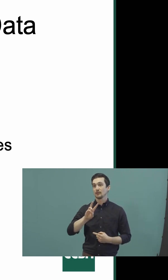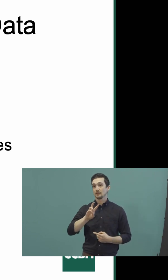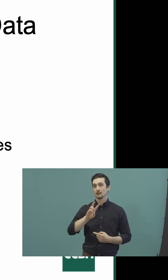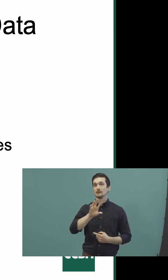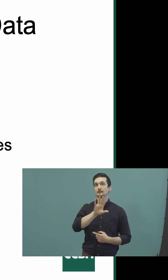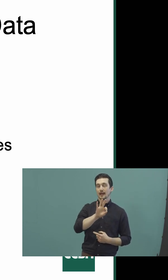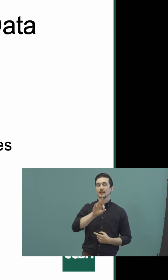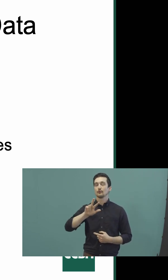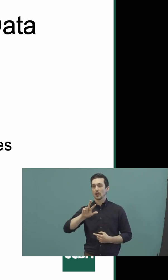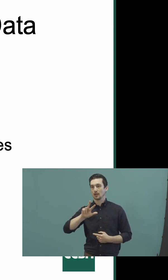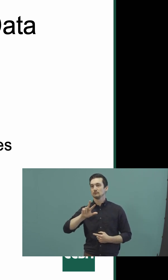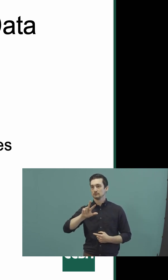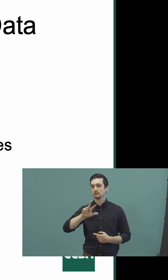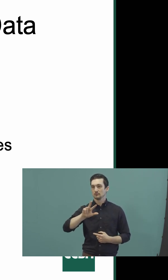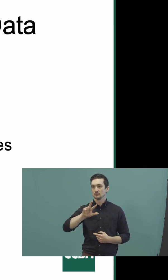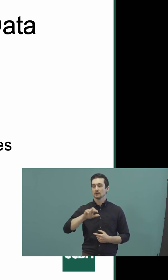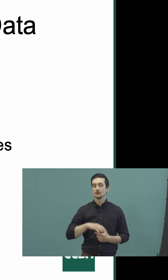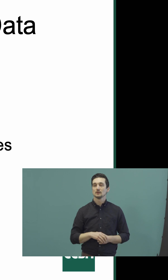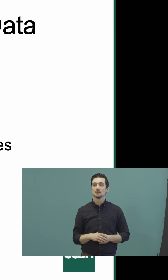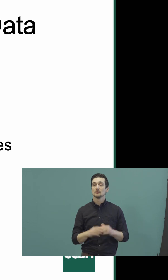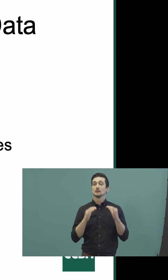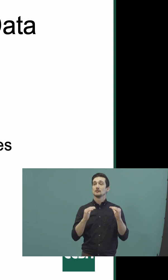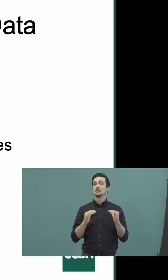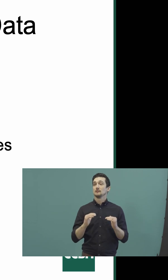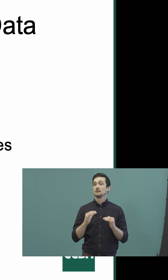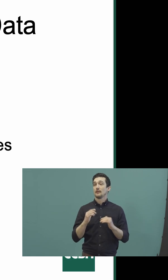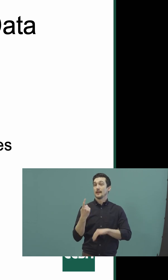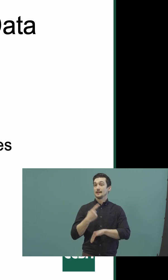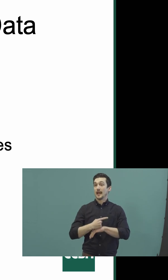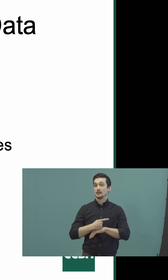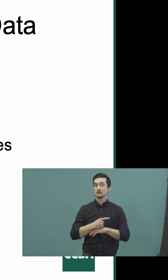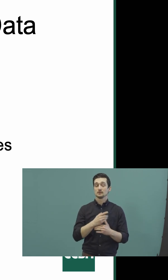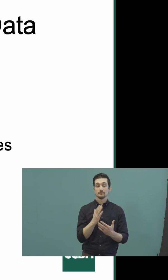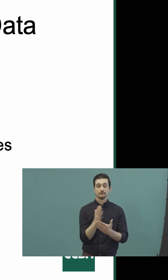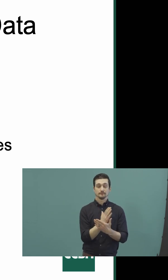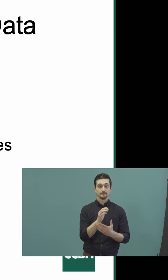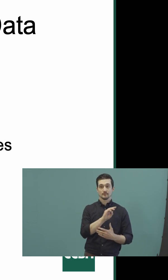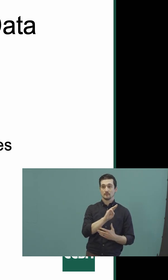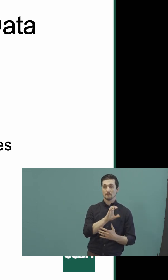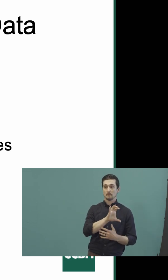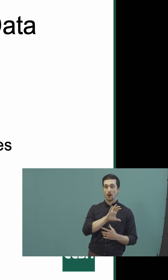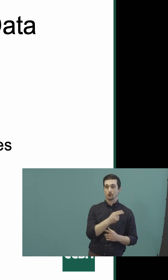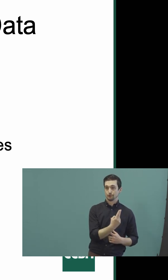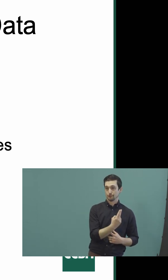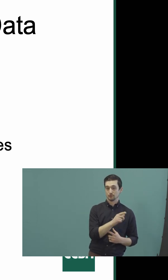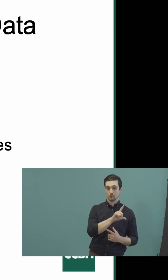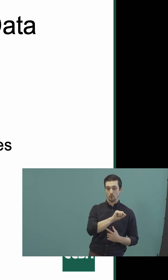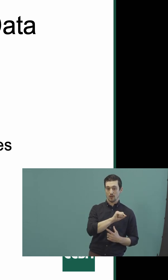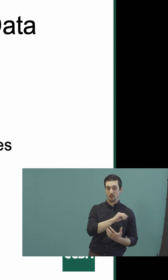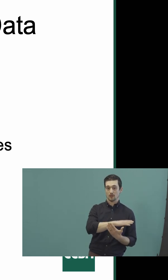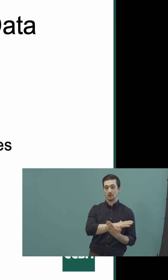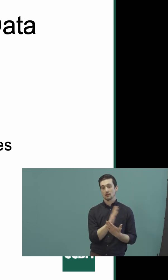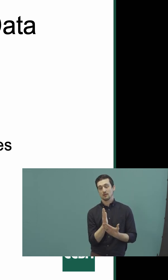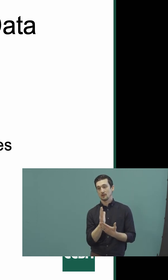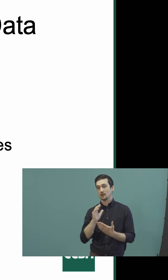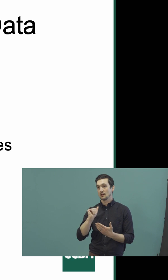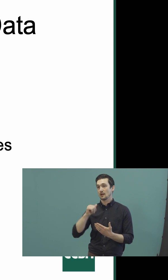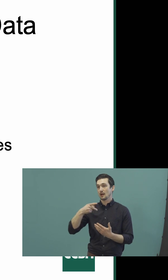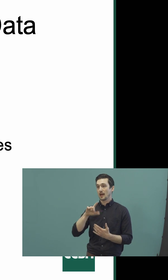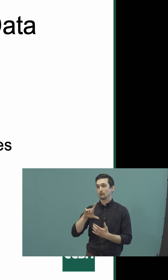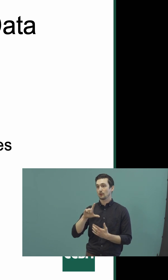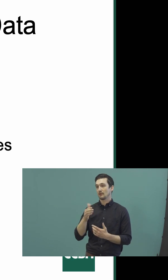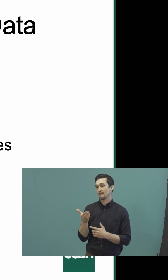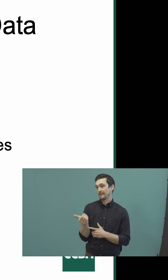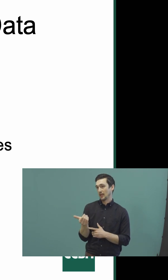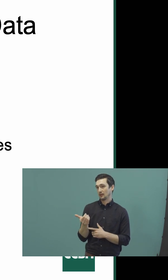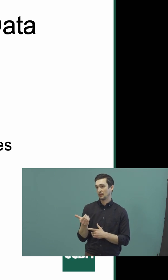age. And the dates of the deaths are March 20th to April 15th.